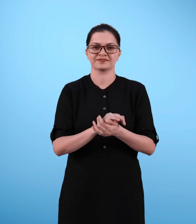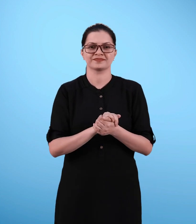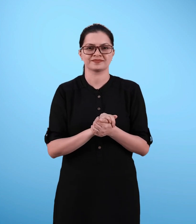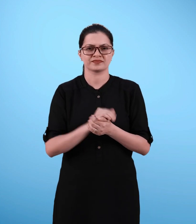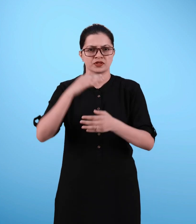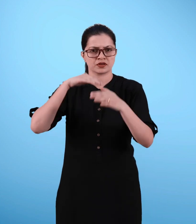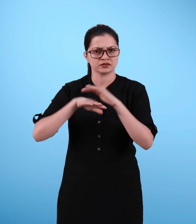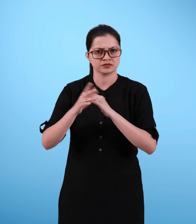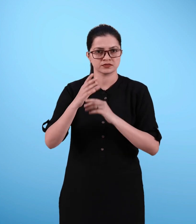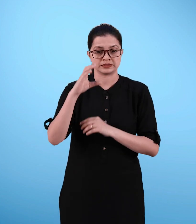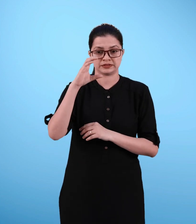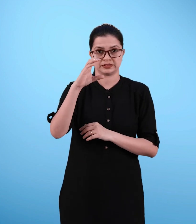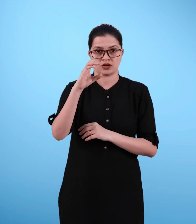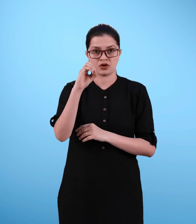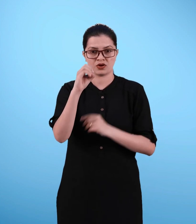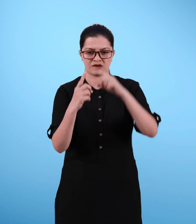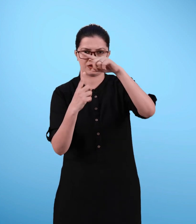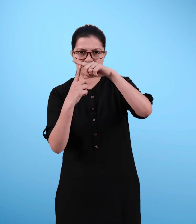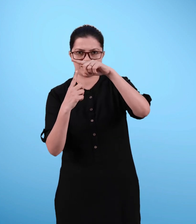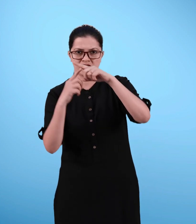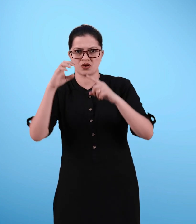Have you ever Cotton. made wicks for oil lamps?